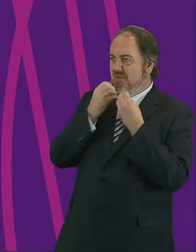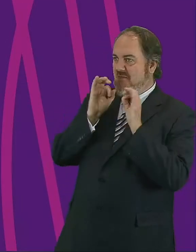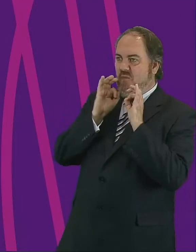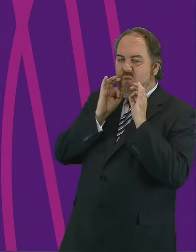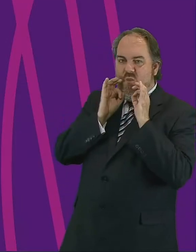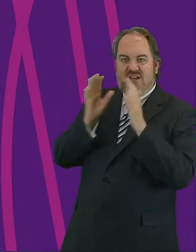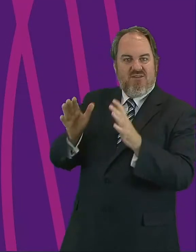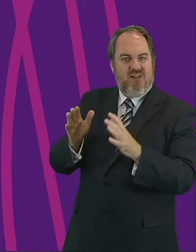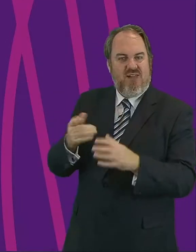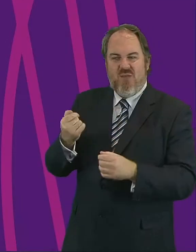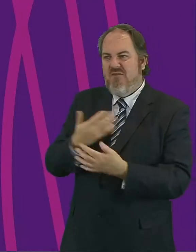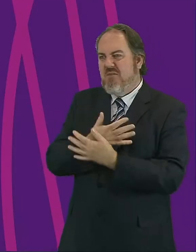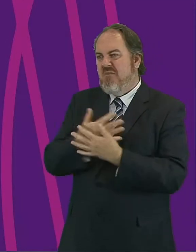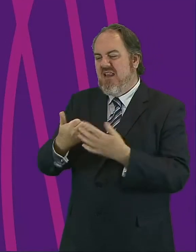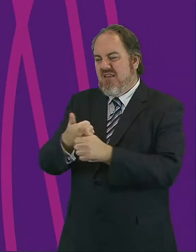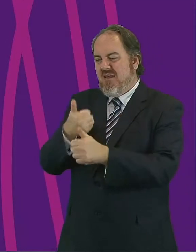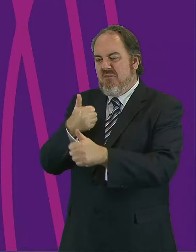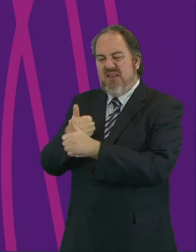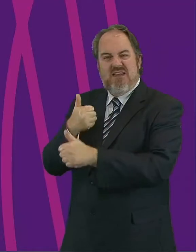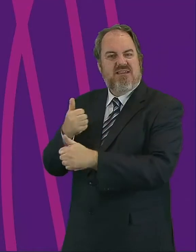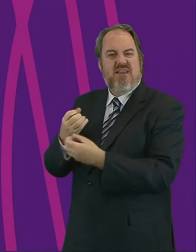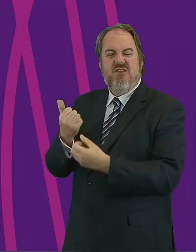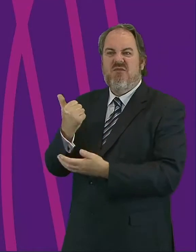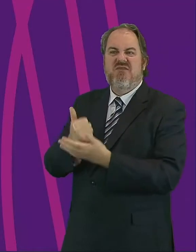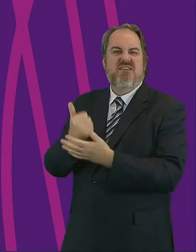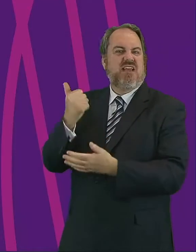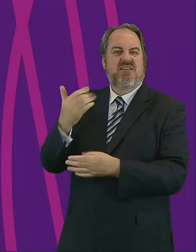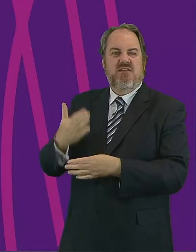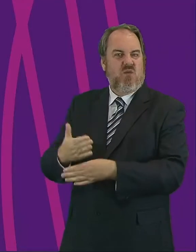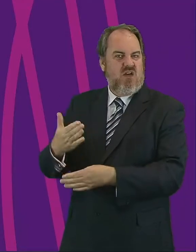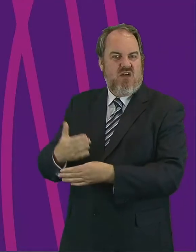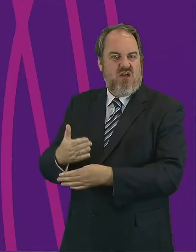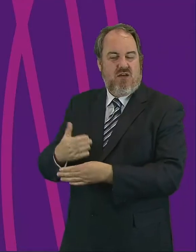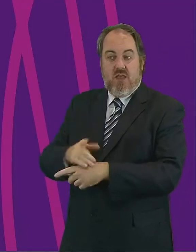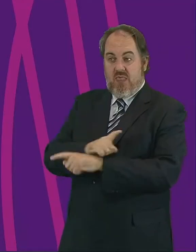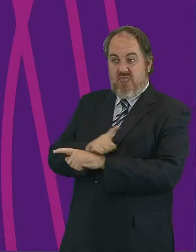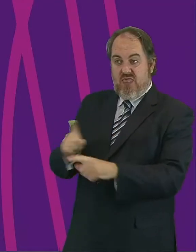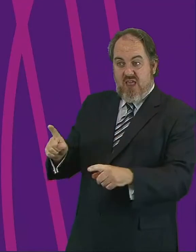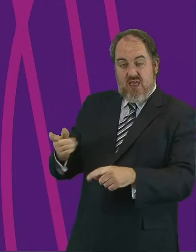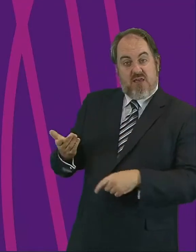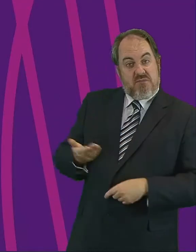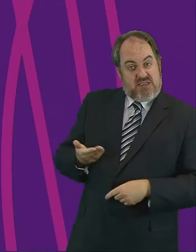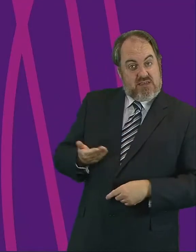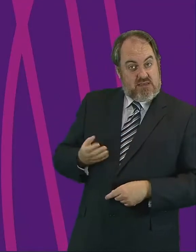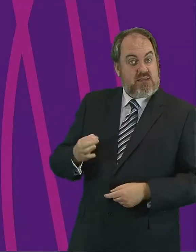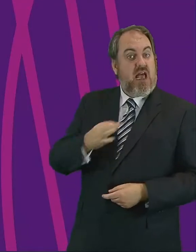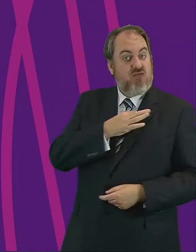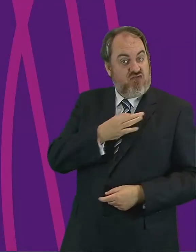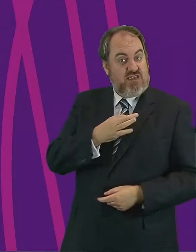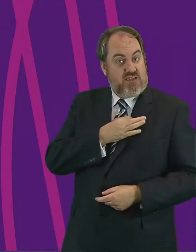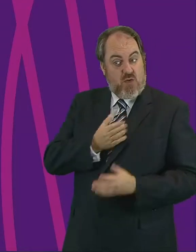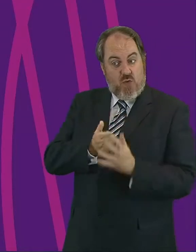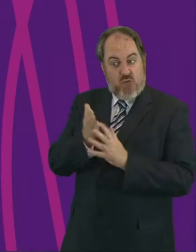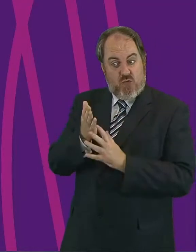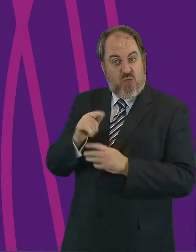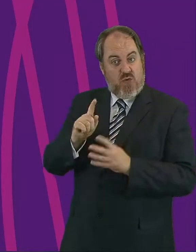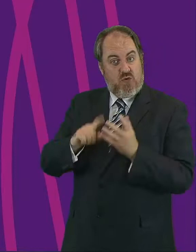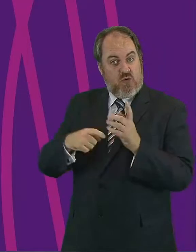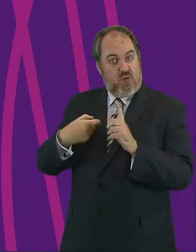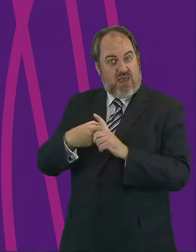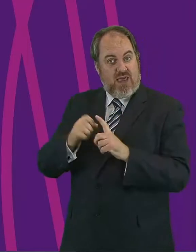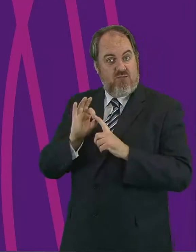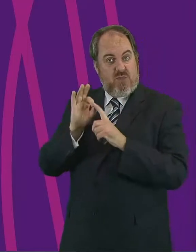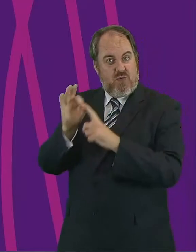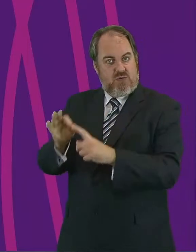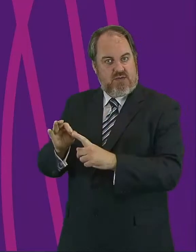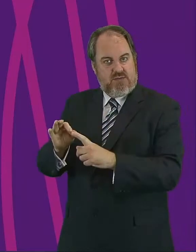many producers who do exceptional jobs and do exceptionally well. Their livelihoods are put at risk by these proposals. Claudia